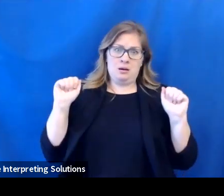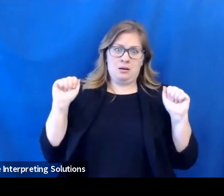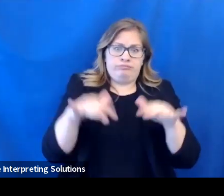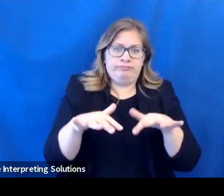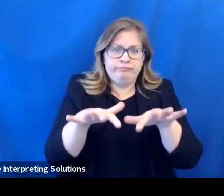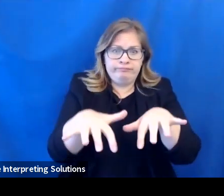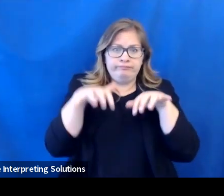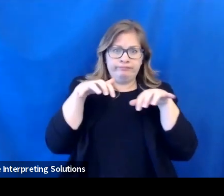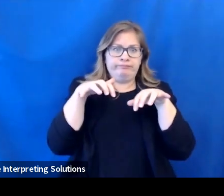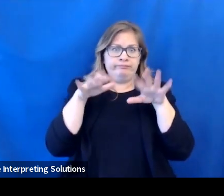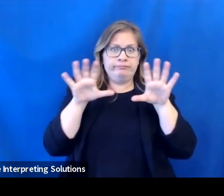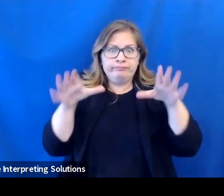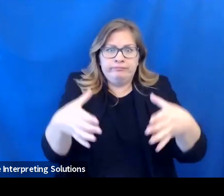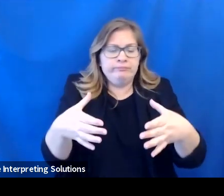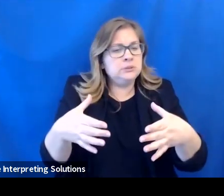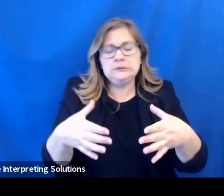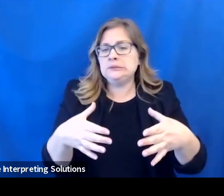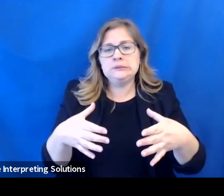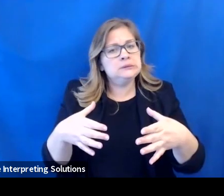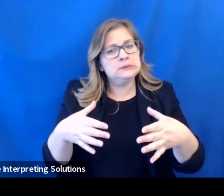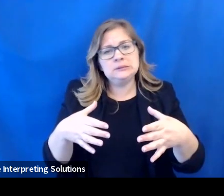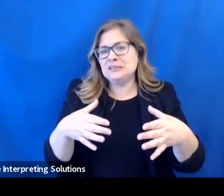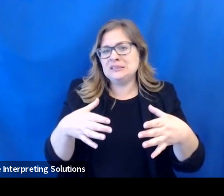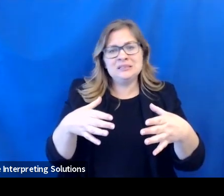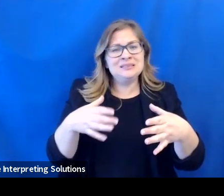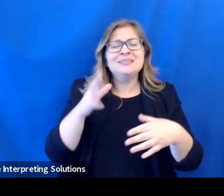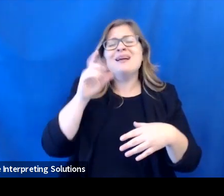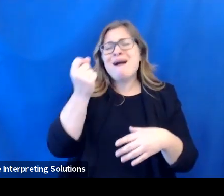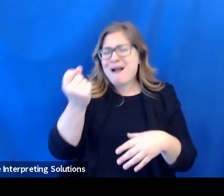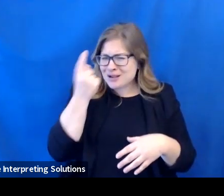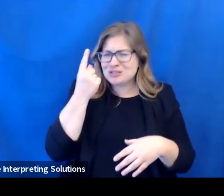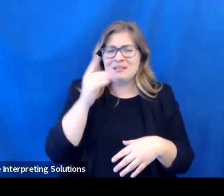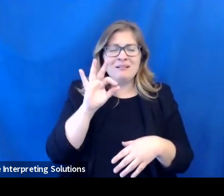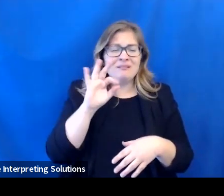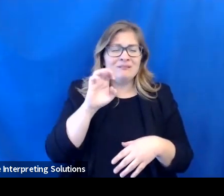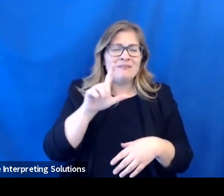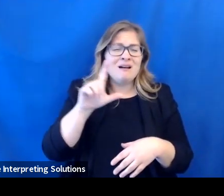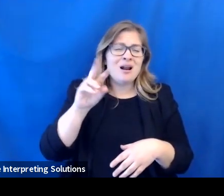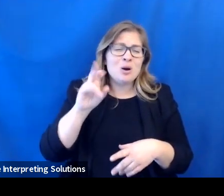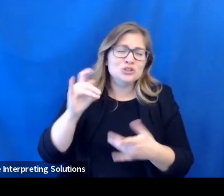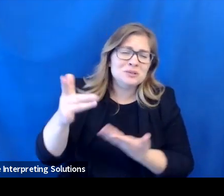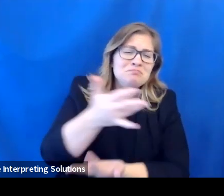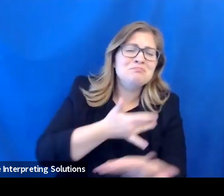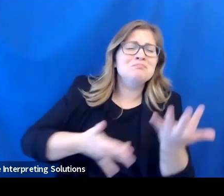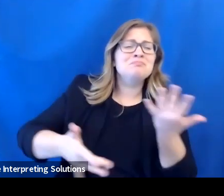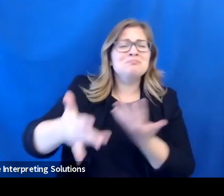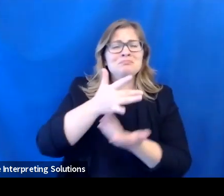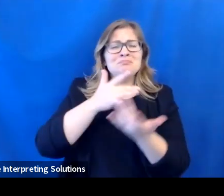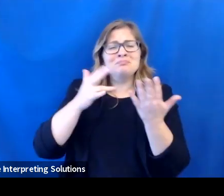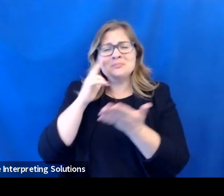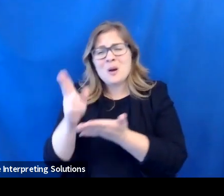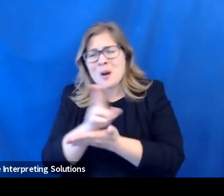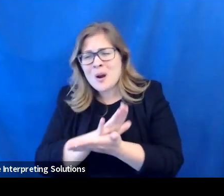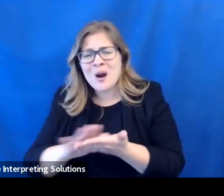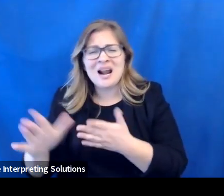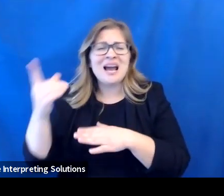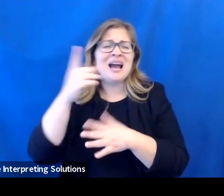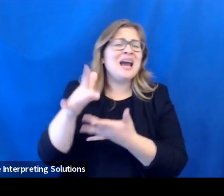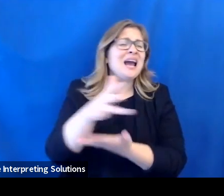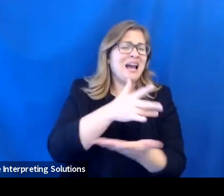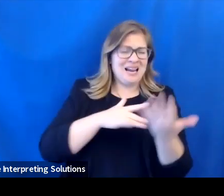goes with these. I know especially on the high holy days that we're seeing coming up this week and later this month, we're